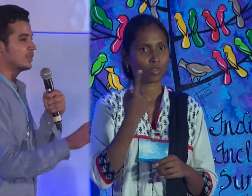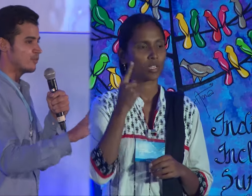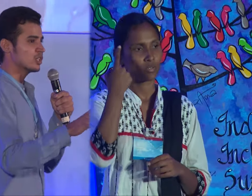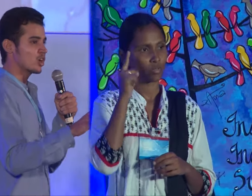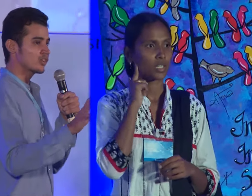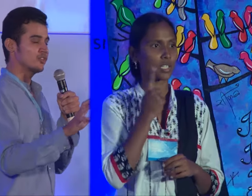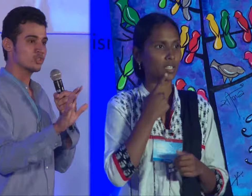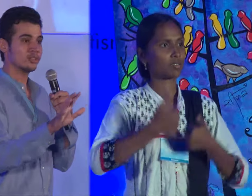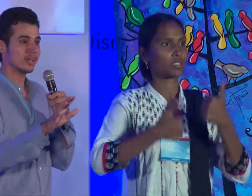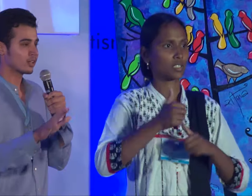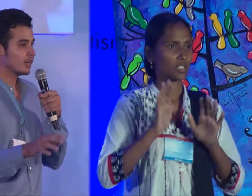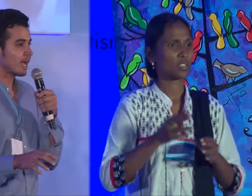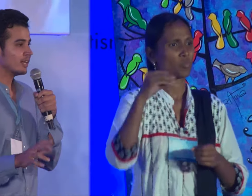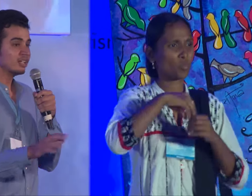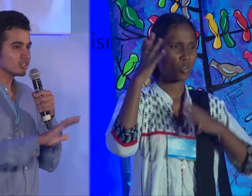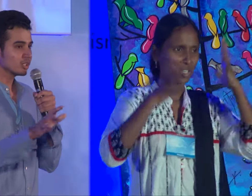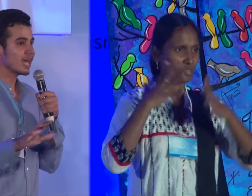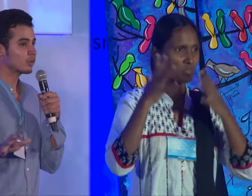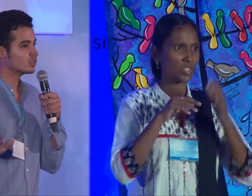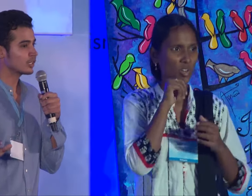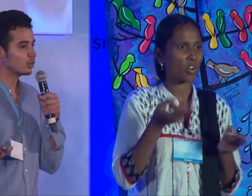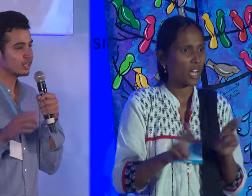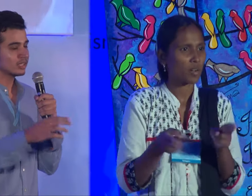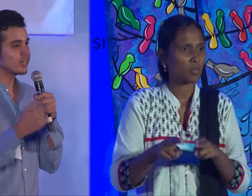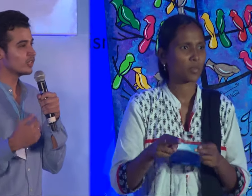So there was a lot of confusion there, and it doesn't really